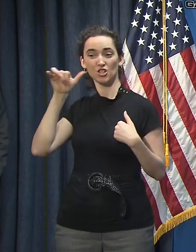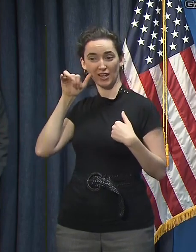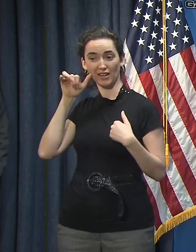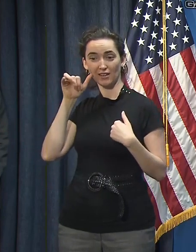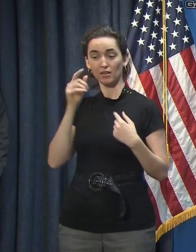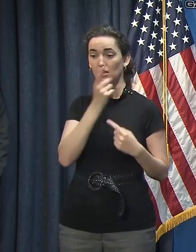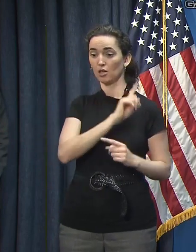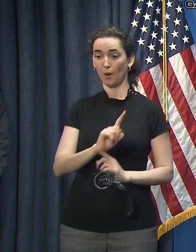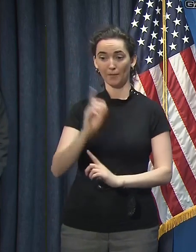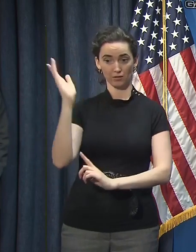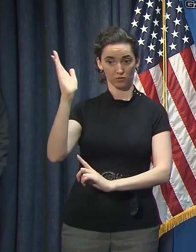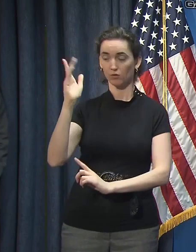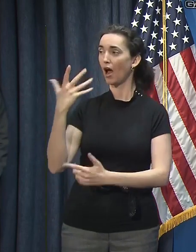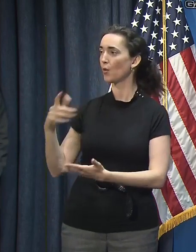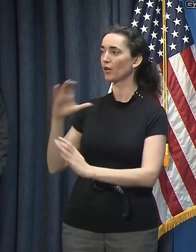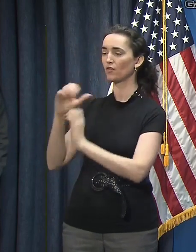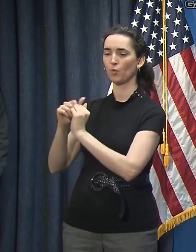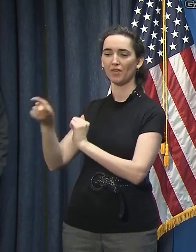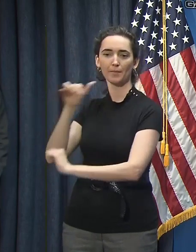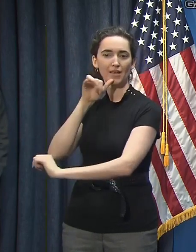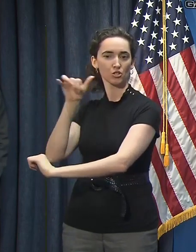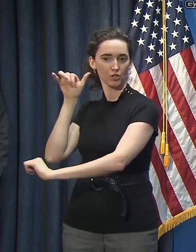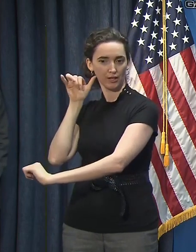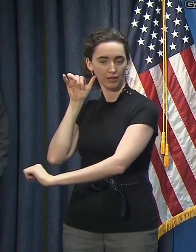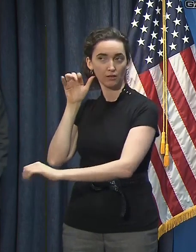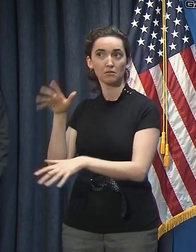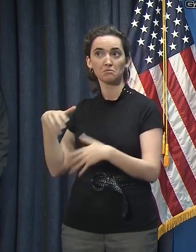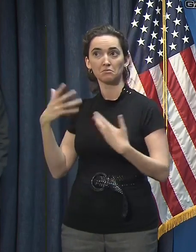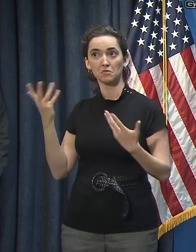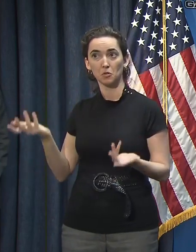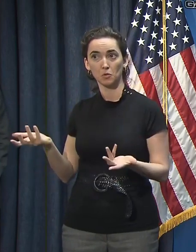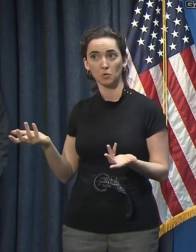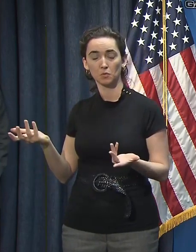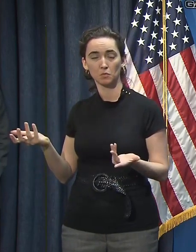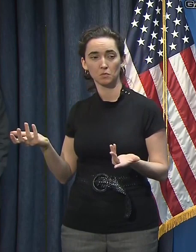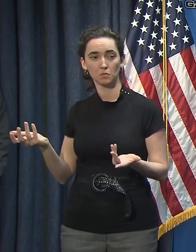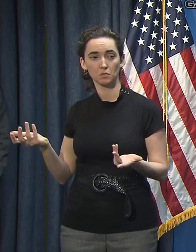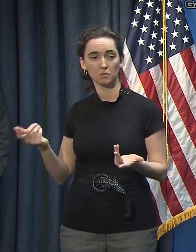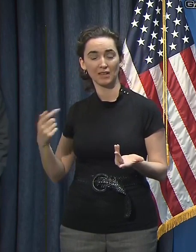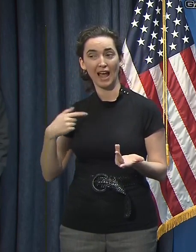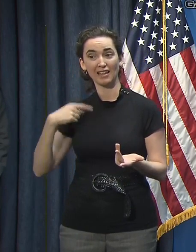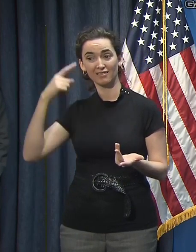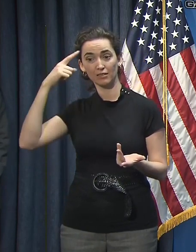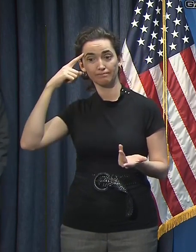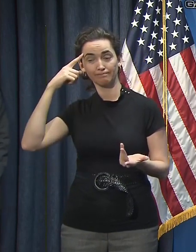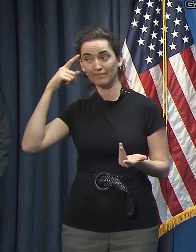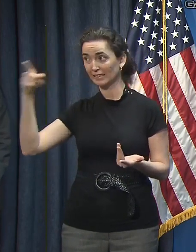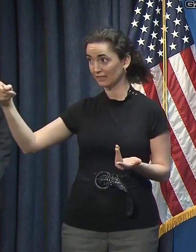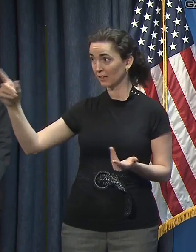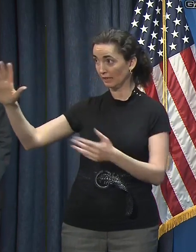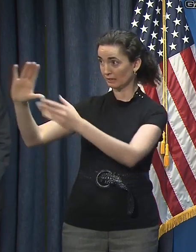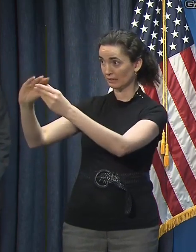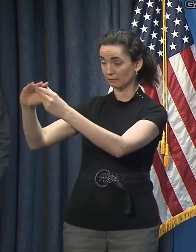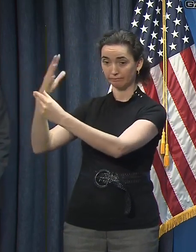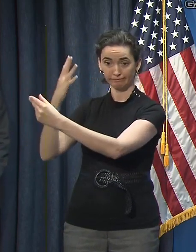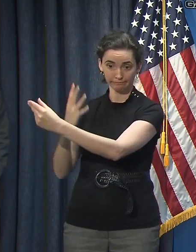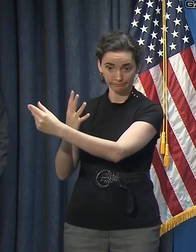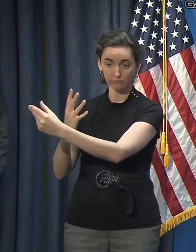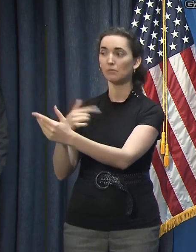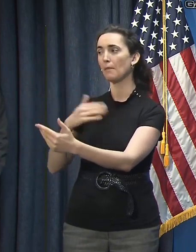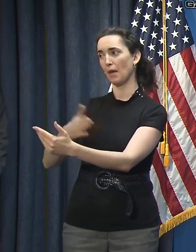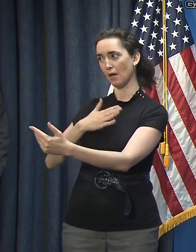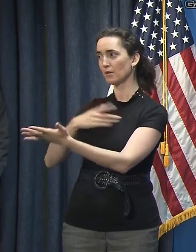before coming in to here. And so I don't, you know, I think it's unfortunate that he said that, and I'll be happy to